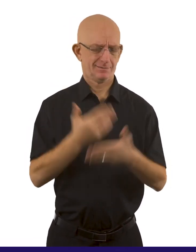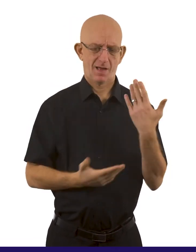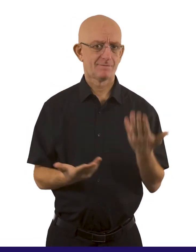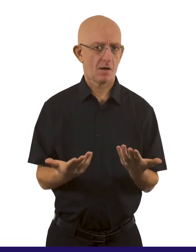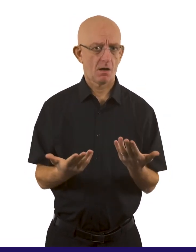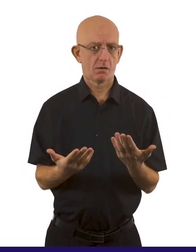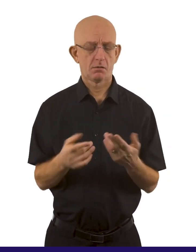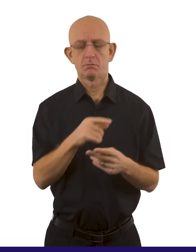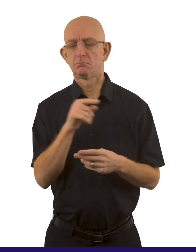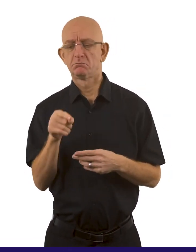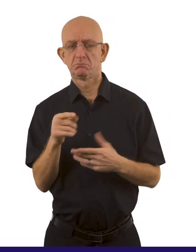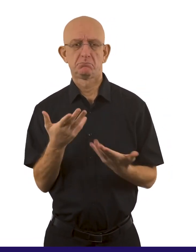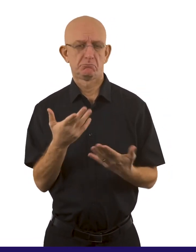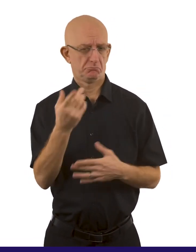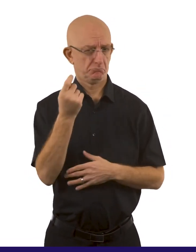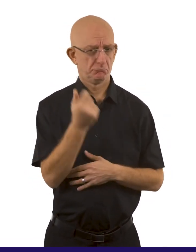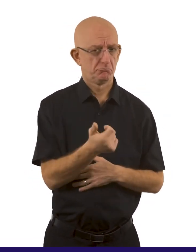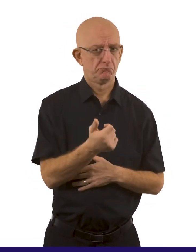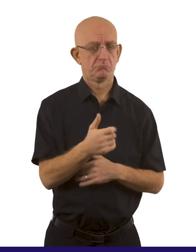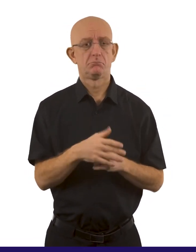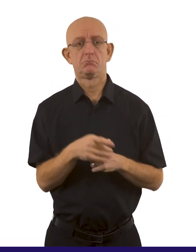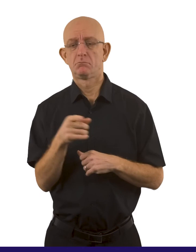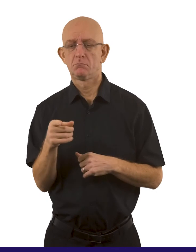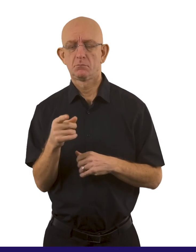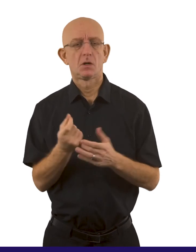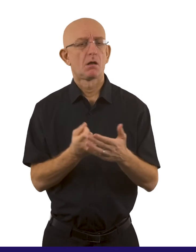ever, some of the time, often, or always.